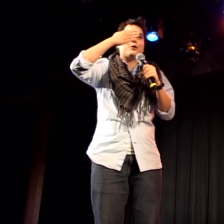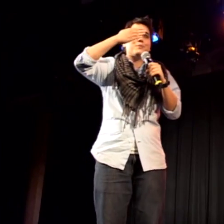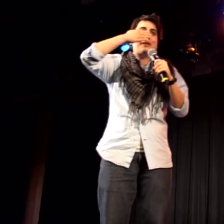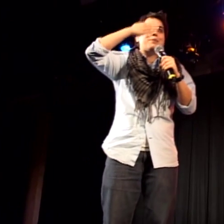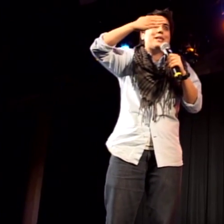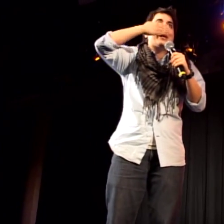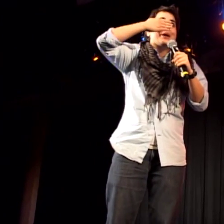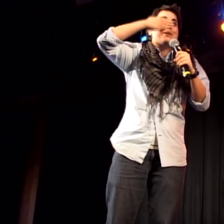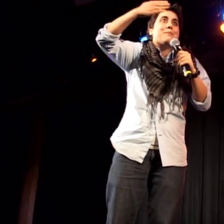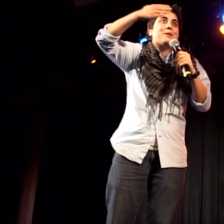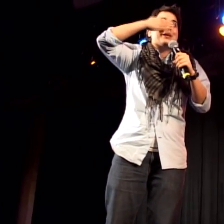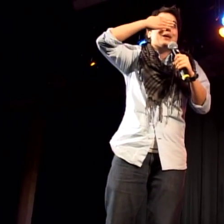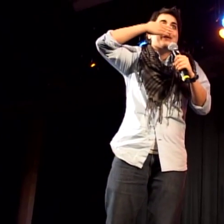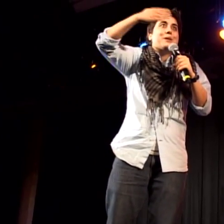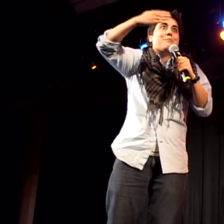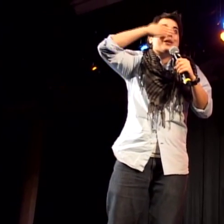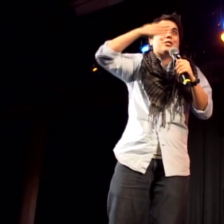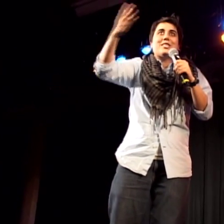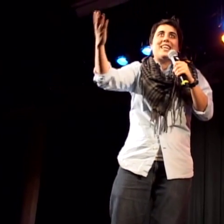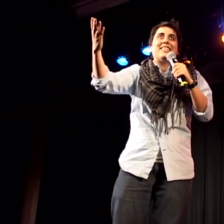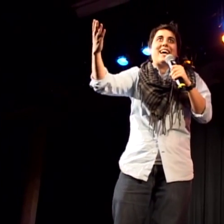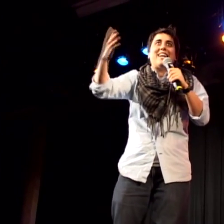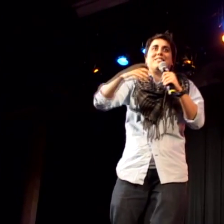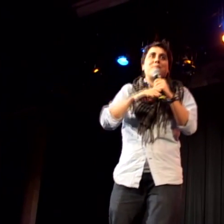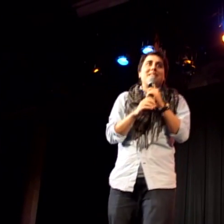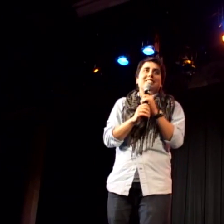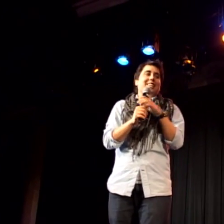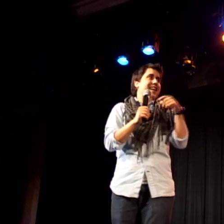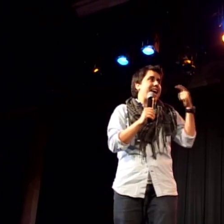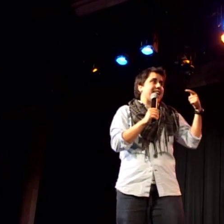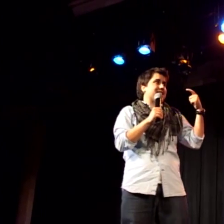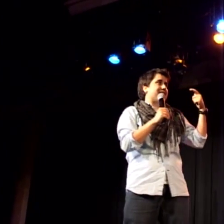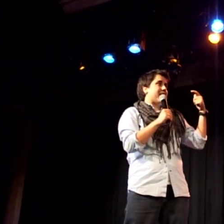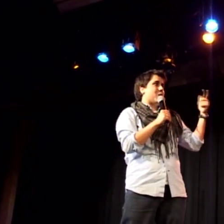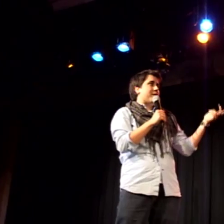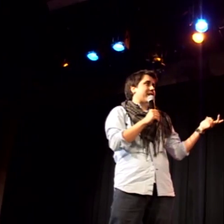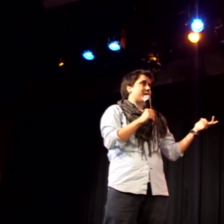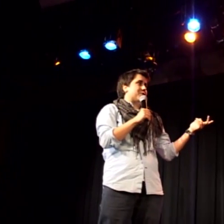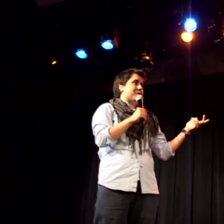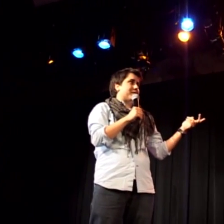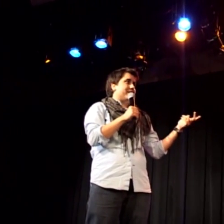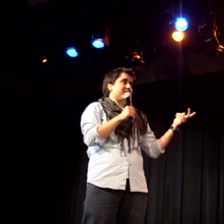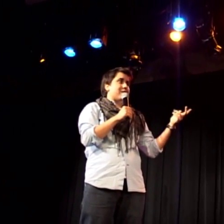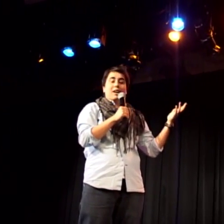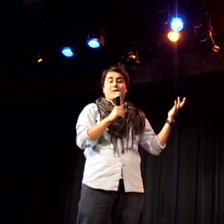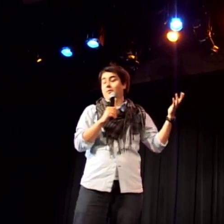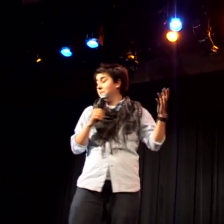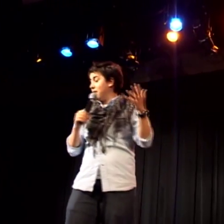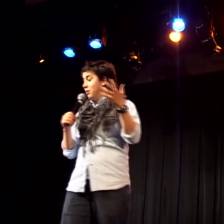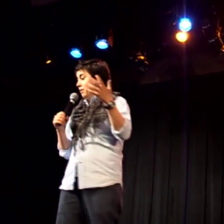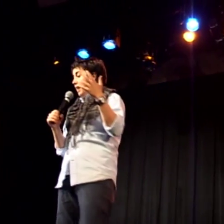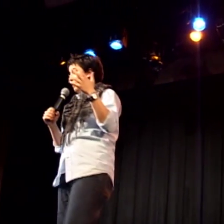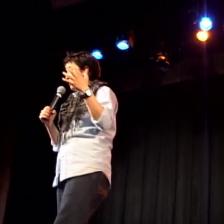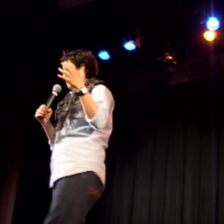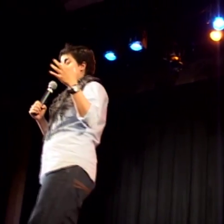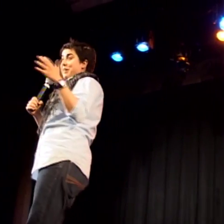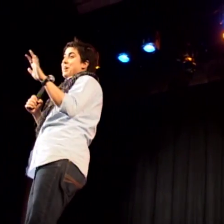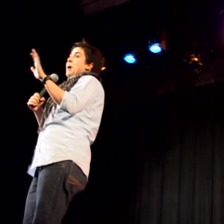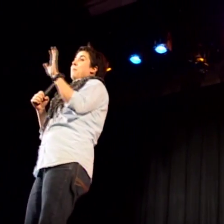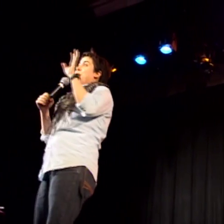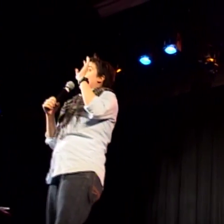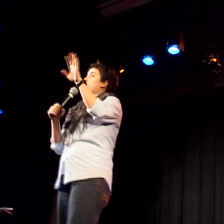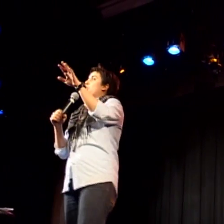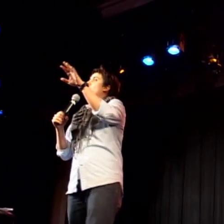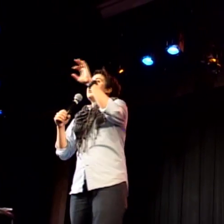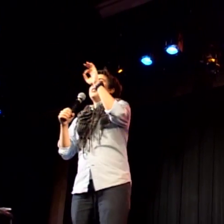lifts his paw and goes, pee, pee, pee, pee, just like that. It's amazing. And that accent, I don't know where that comes from, Keith. I don't know. I don't know where that comes from